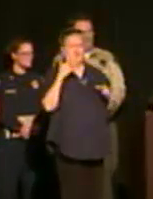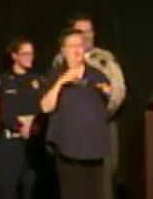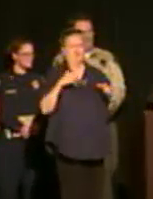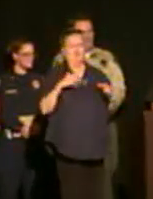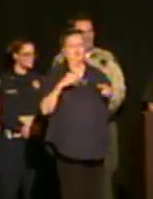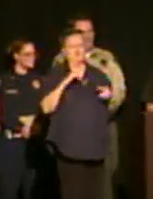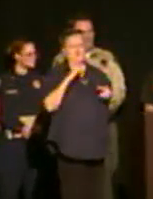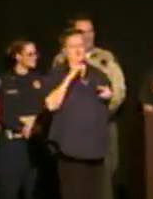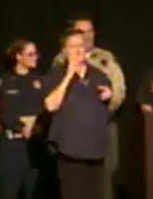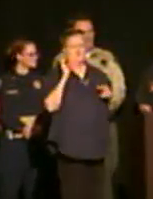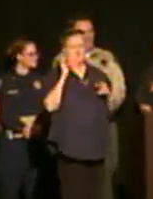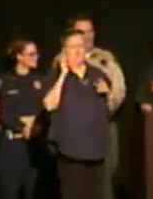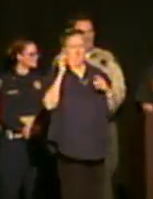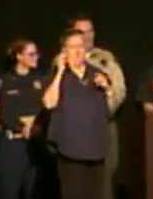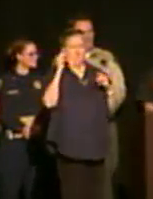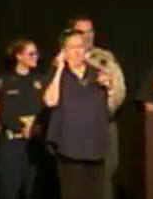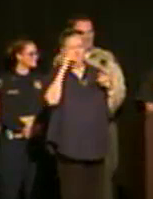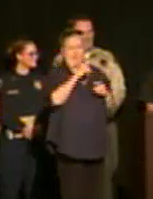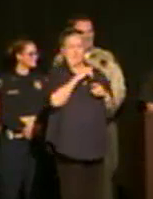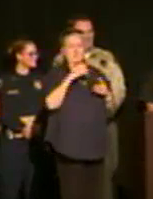is really weird.